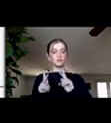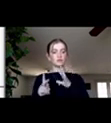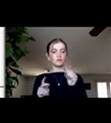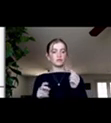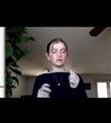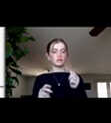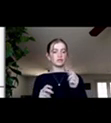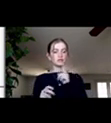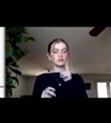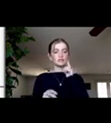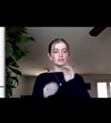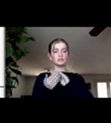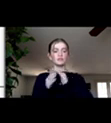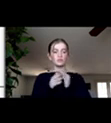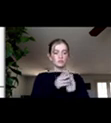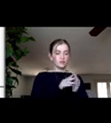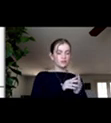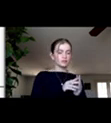in the community,